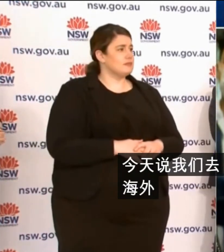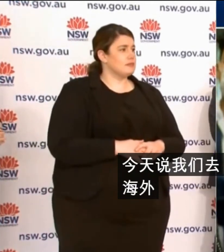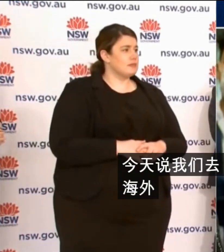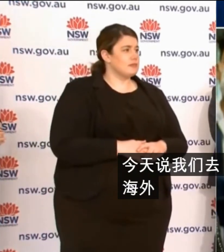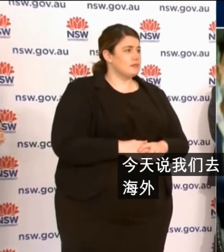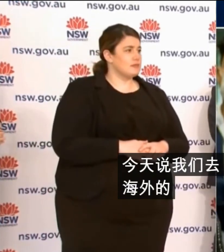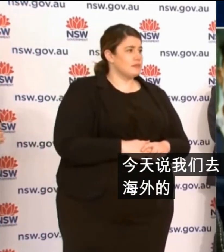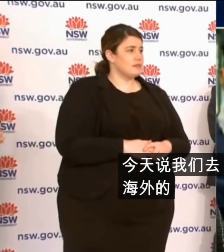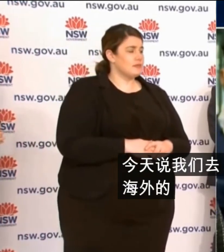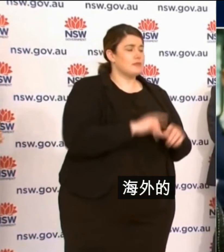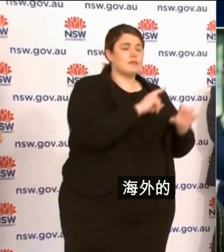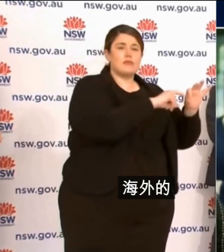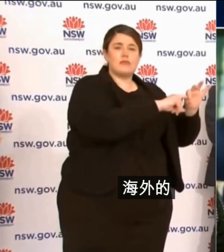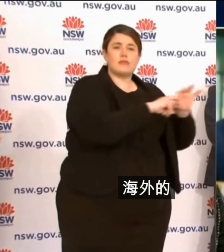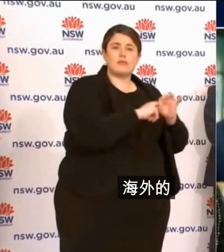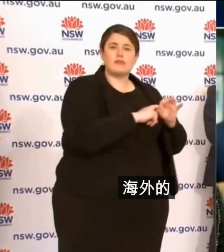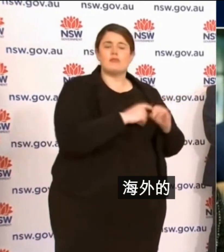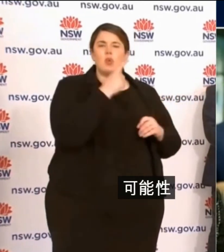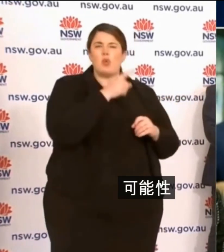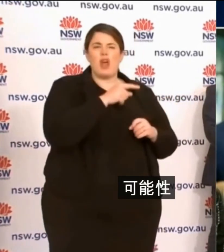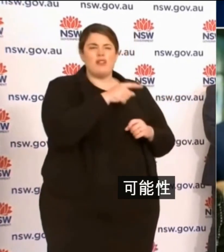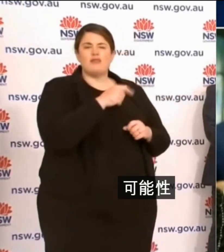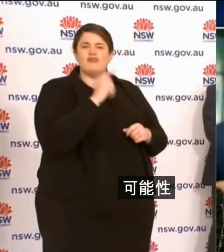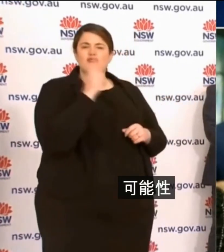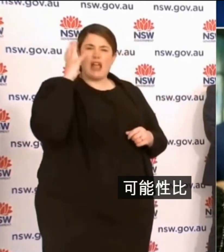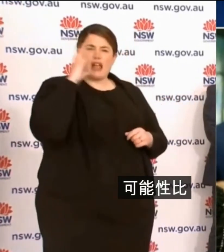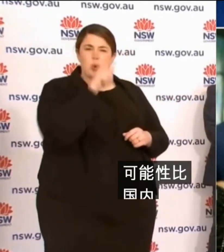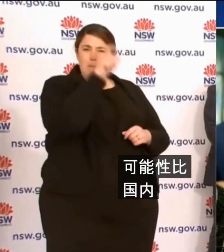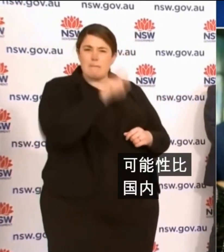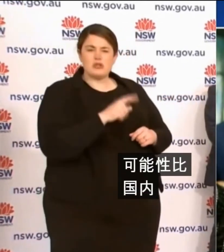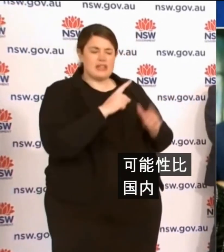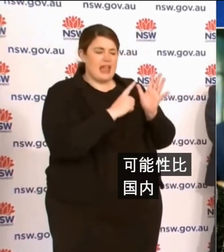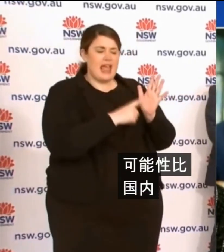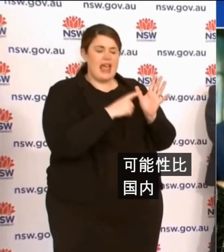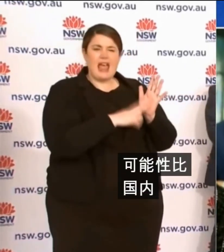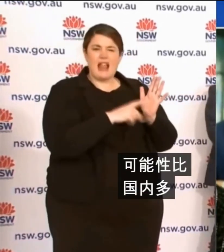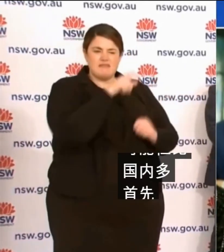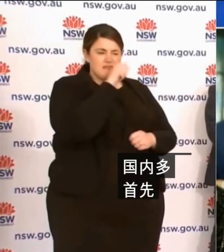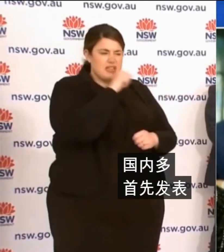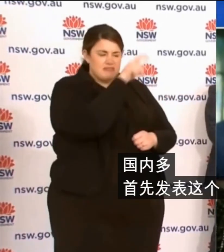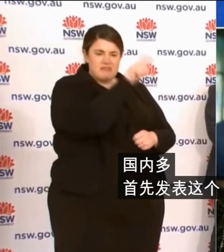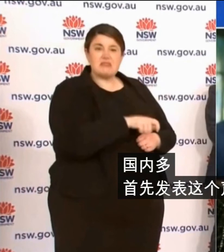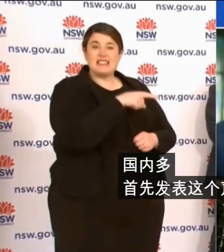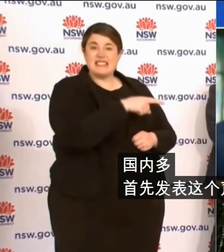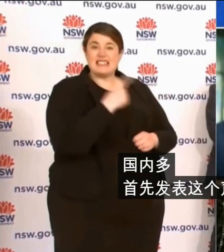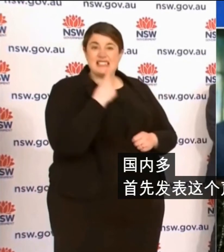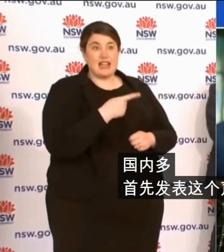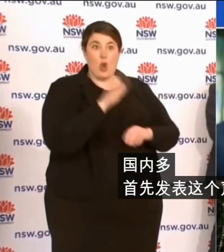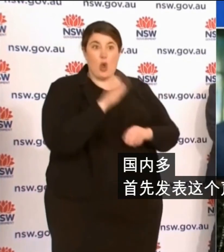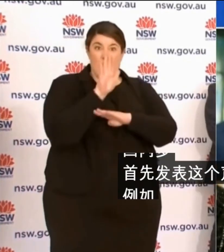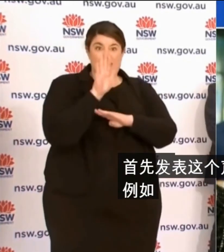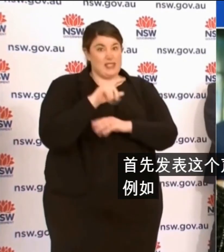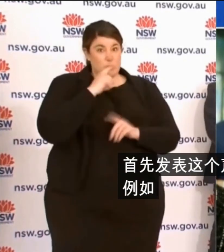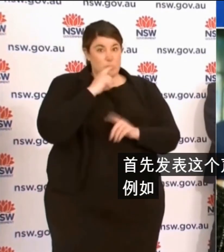are domestically. Alan Joyce has said that we're more likely to go overseas than we are domestically. What do you make of that statement, firstly? And do you think